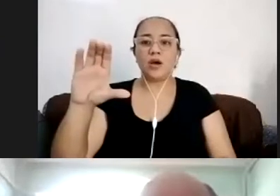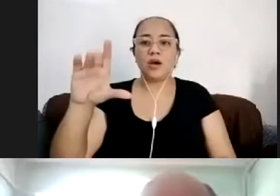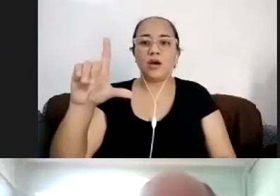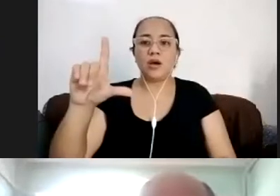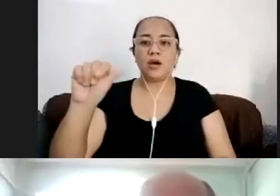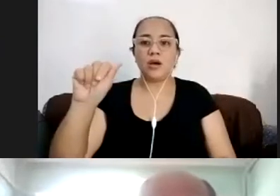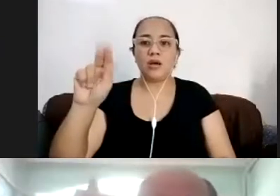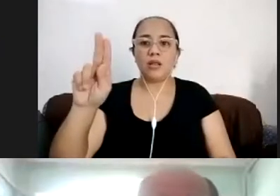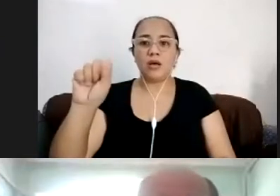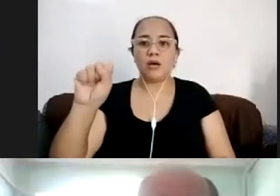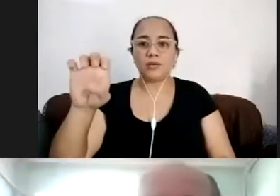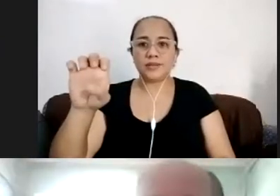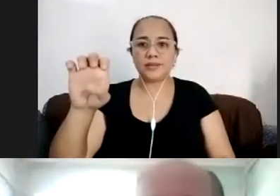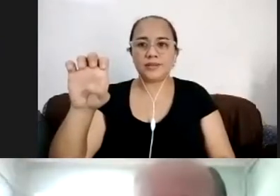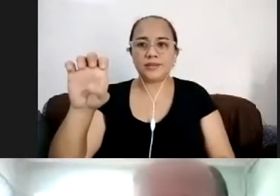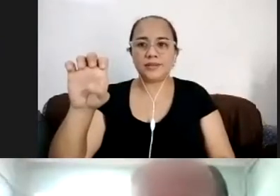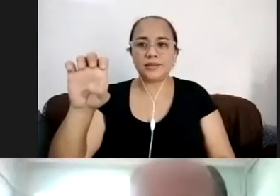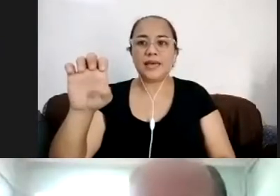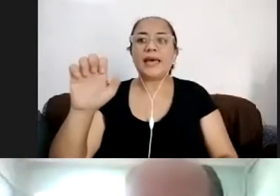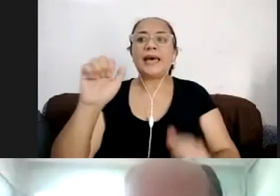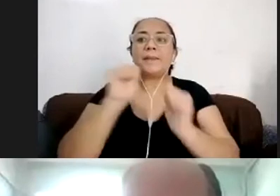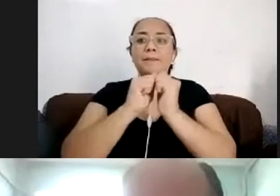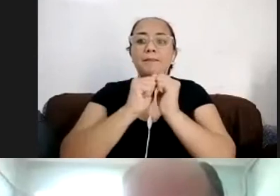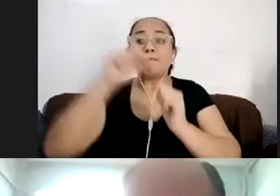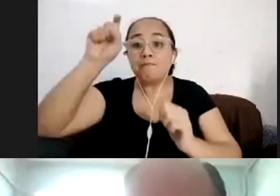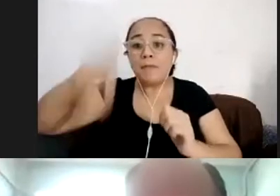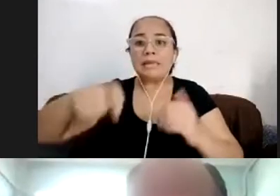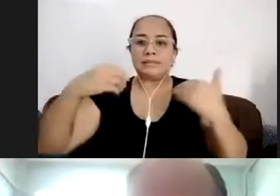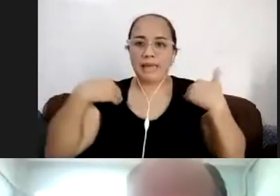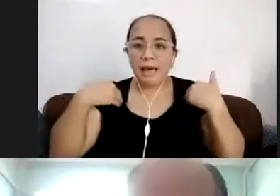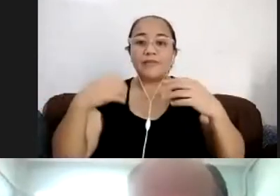A clause has to have a subject and a predicate.